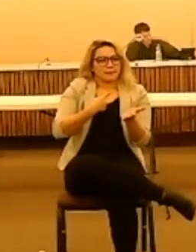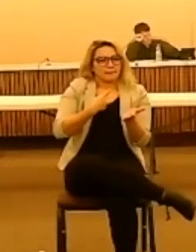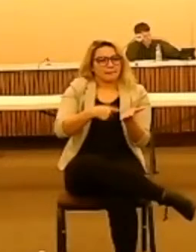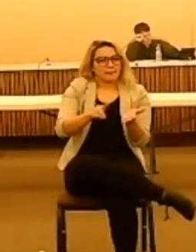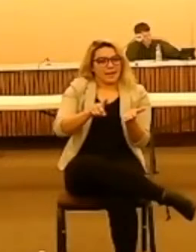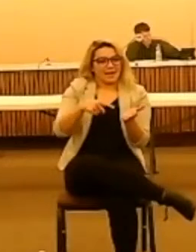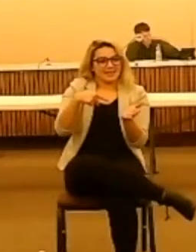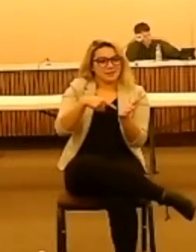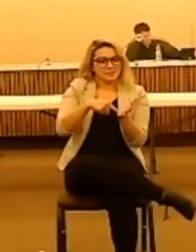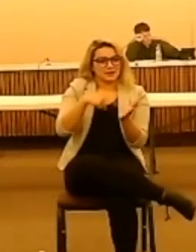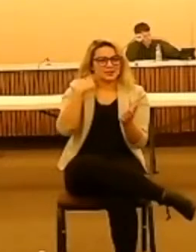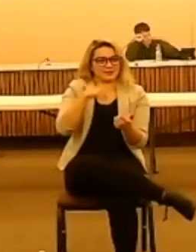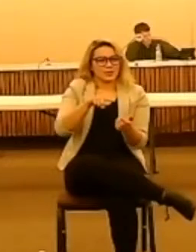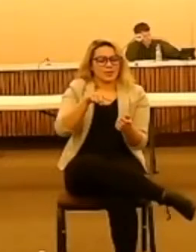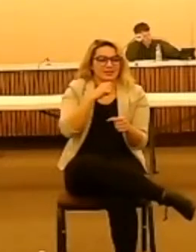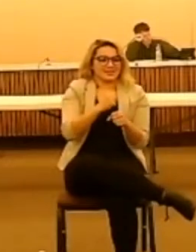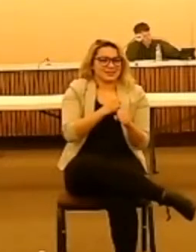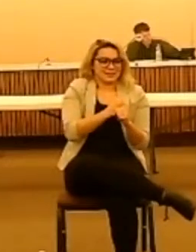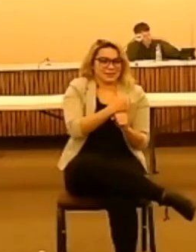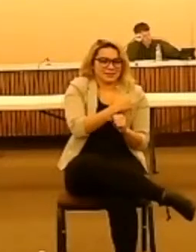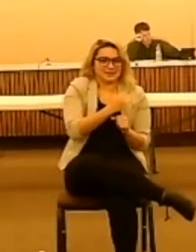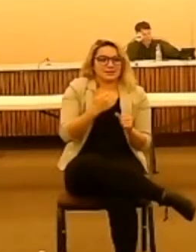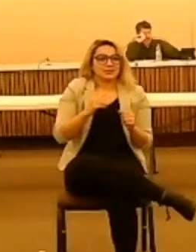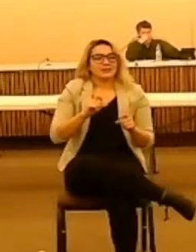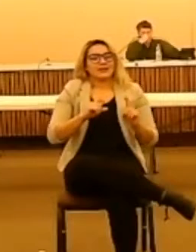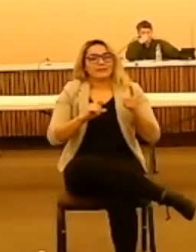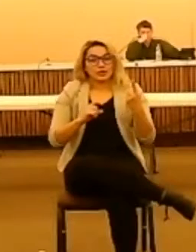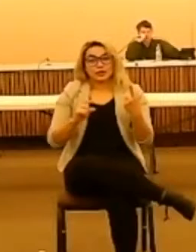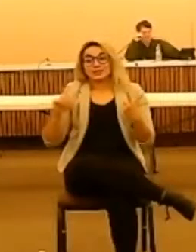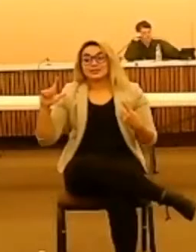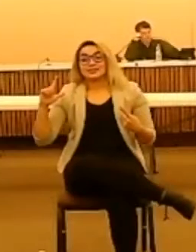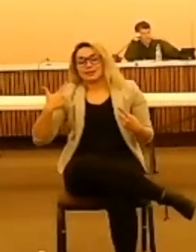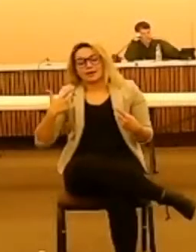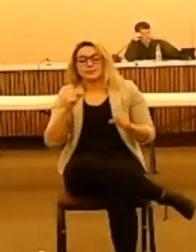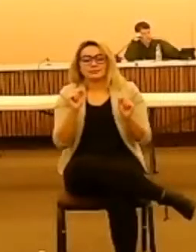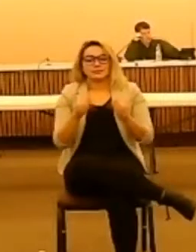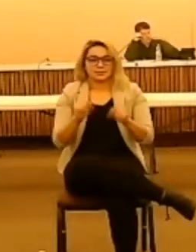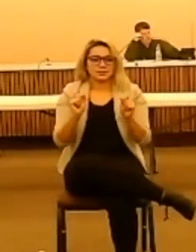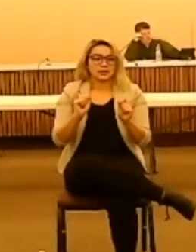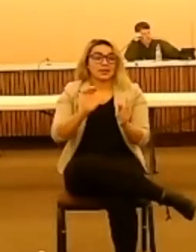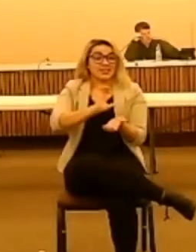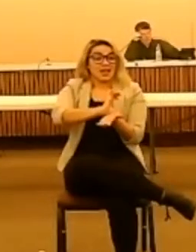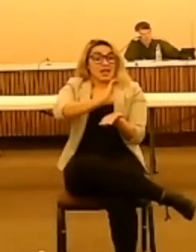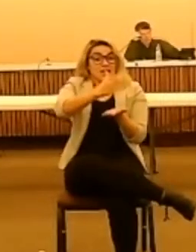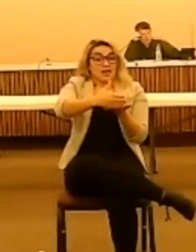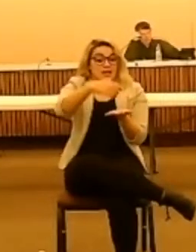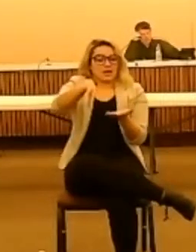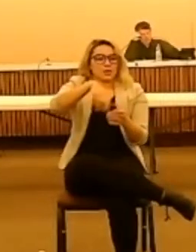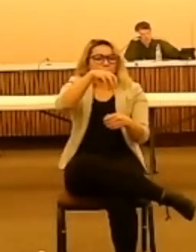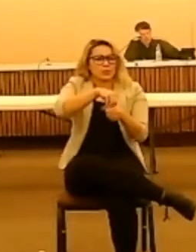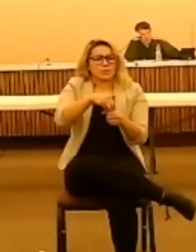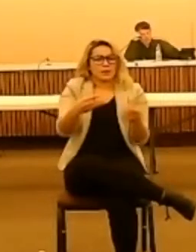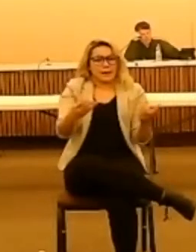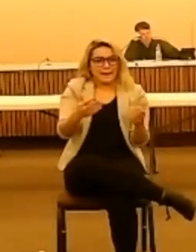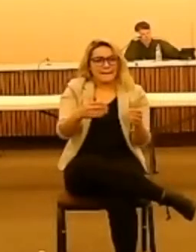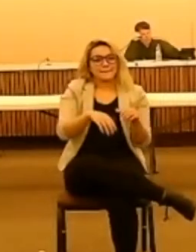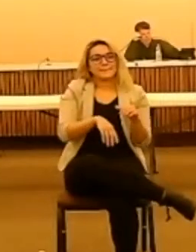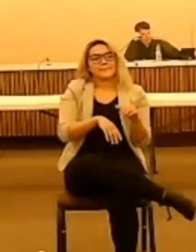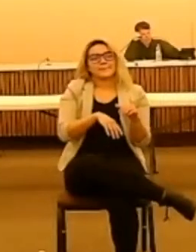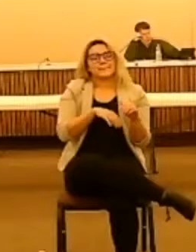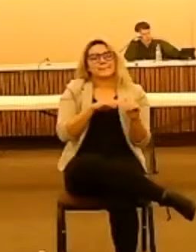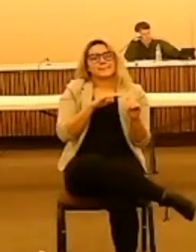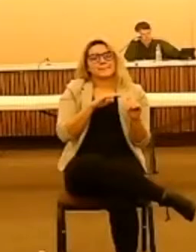2021. Second. We'll note that the large amount includes the medium